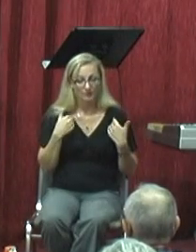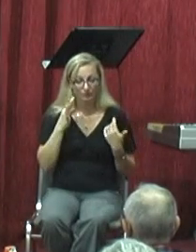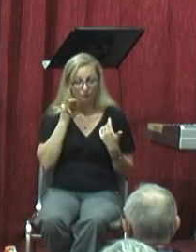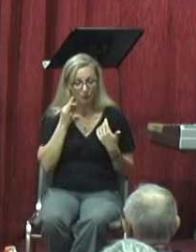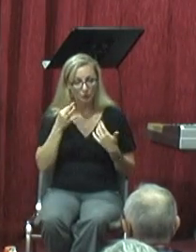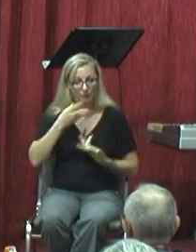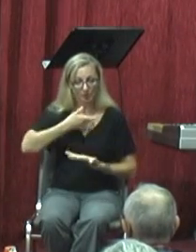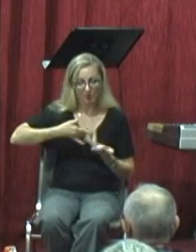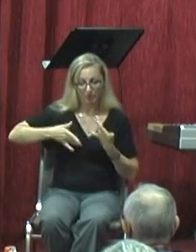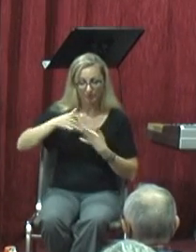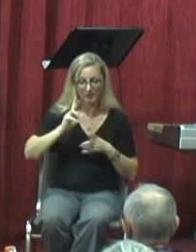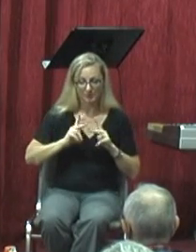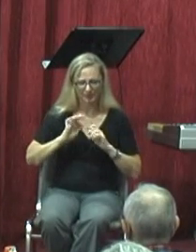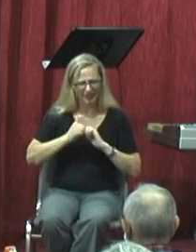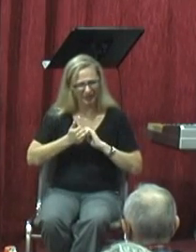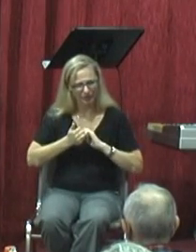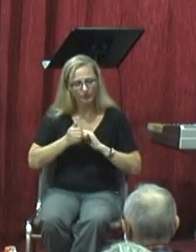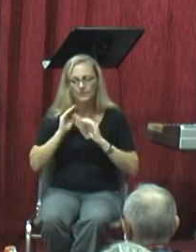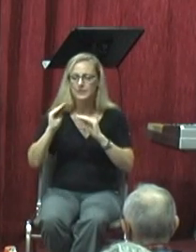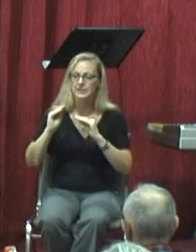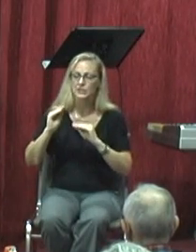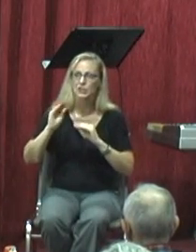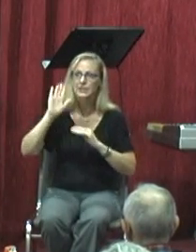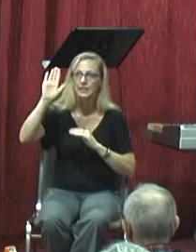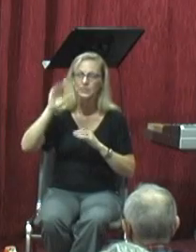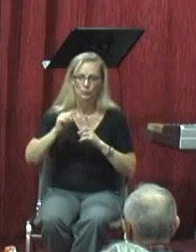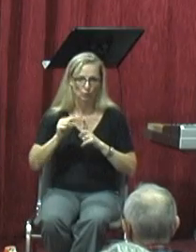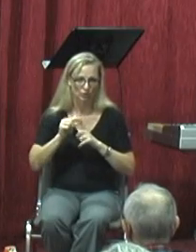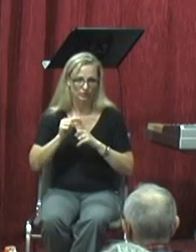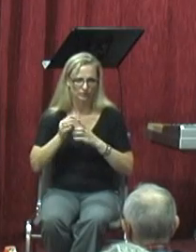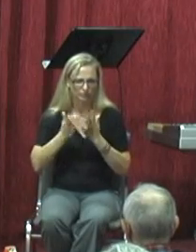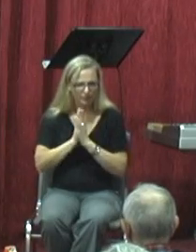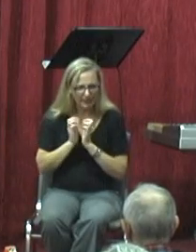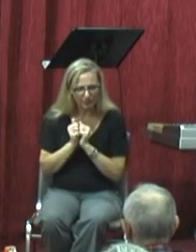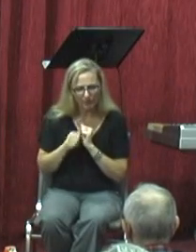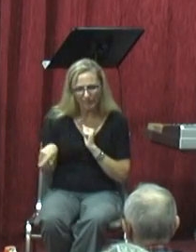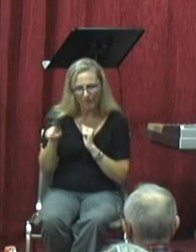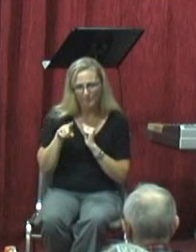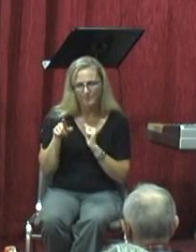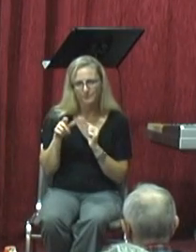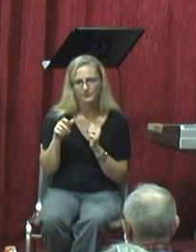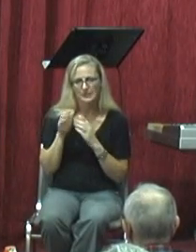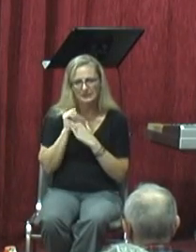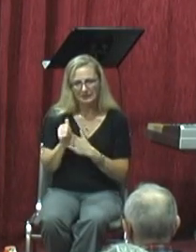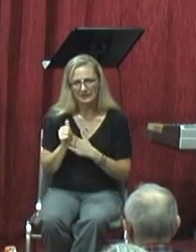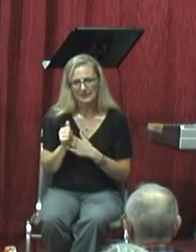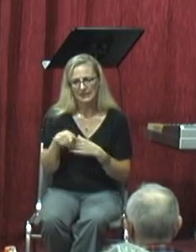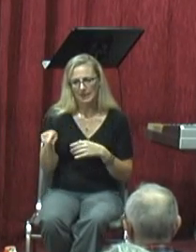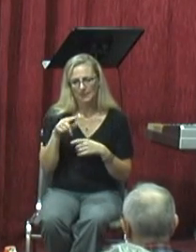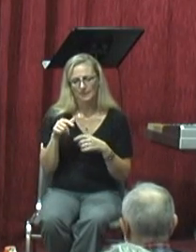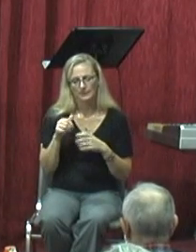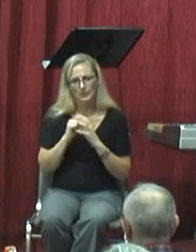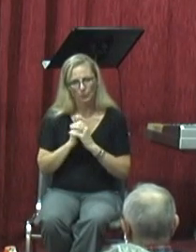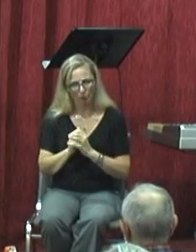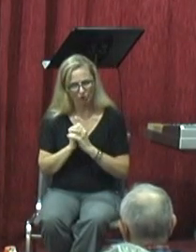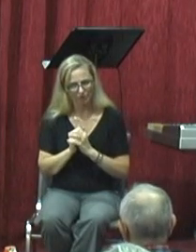people by teaching the word, by praying with them, by leading them in worship. And you will lead people,